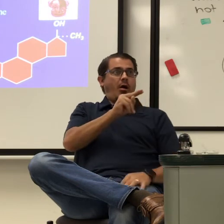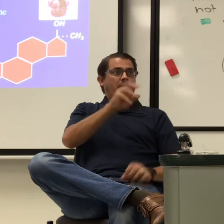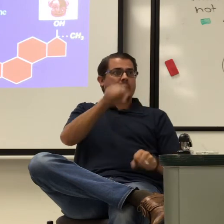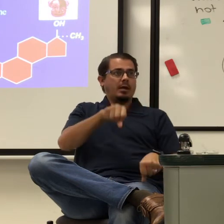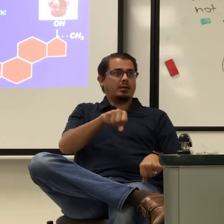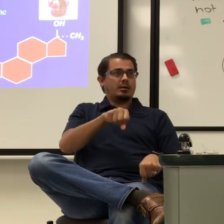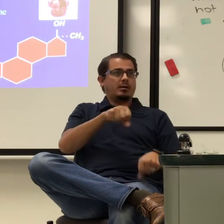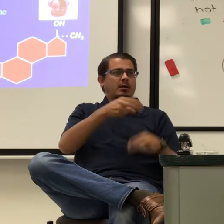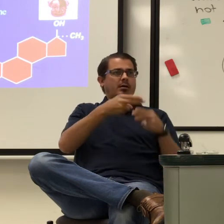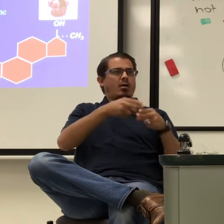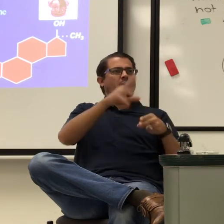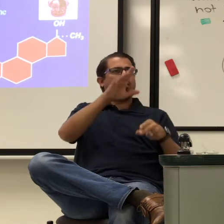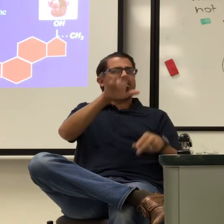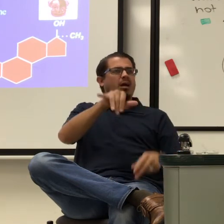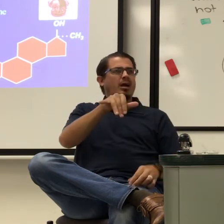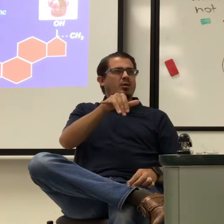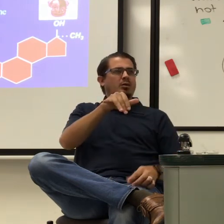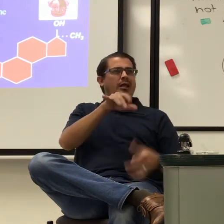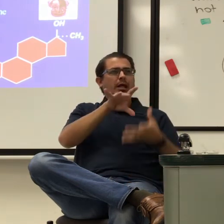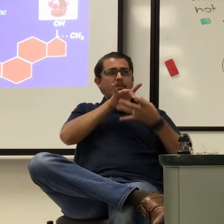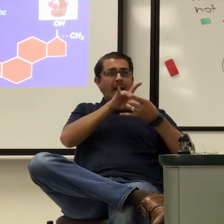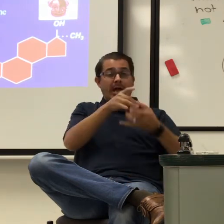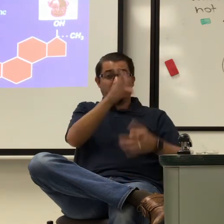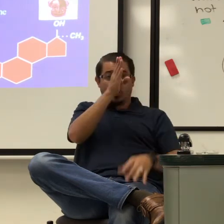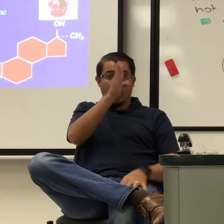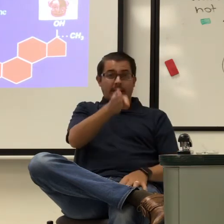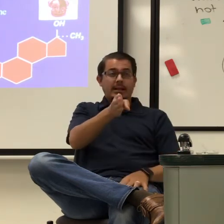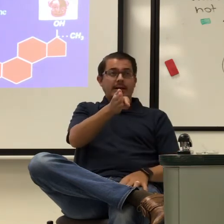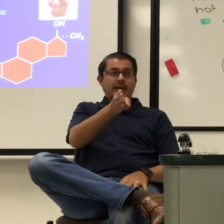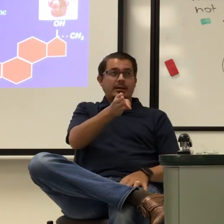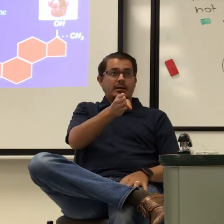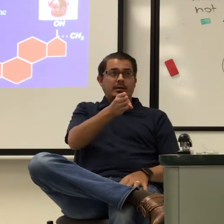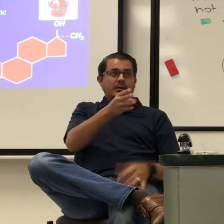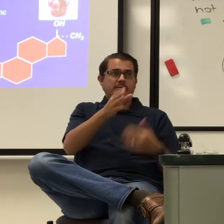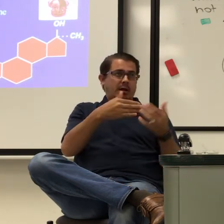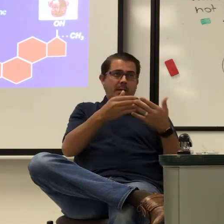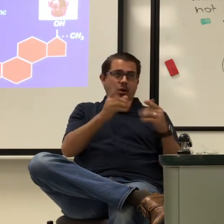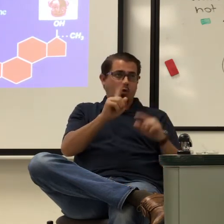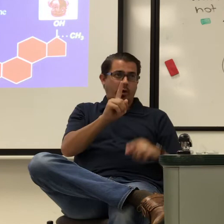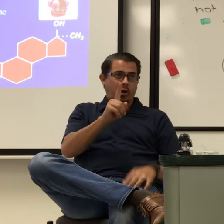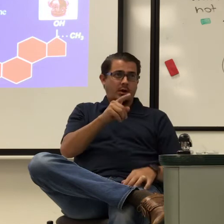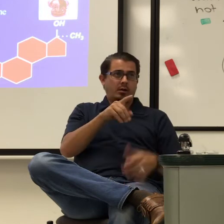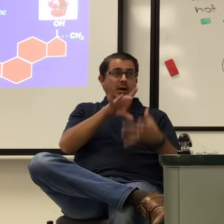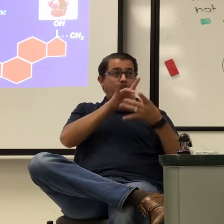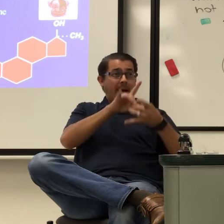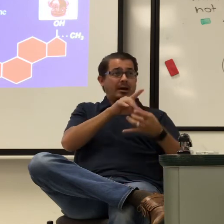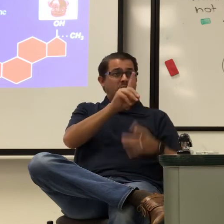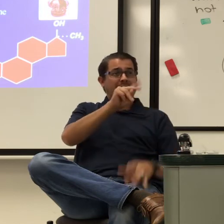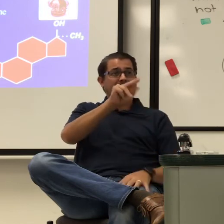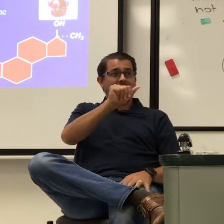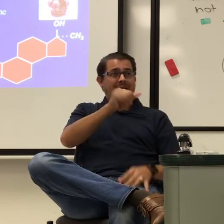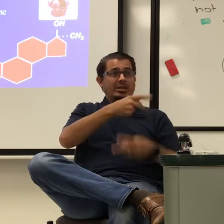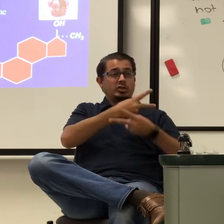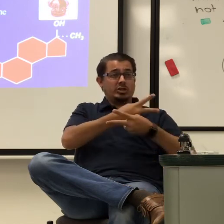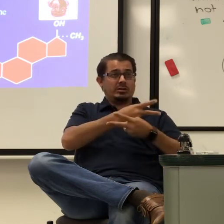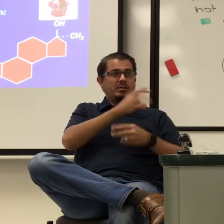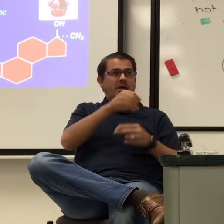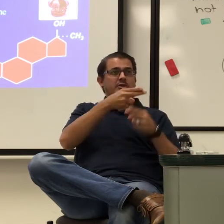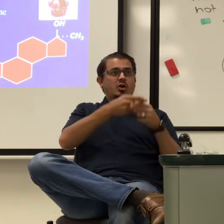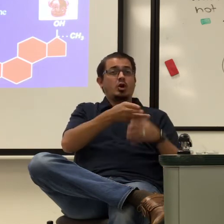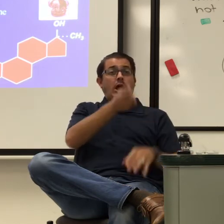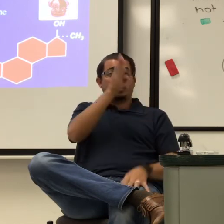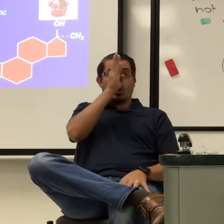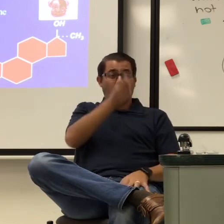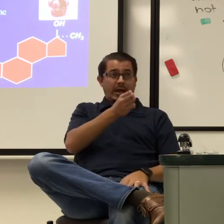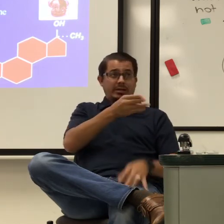mechanism where you kind of bind directly, whether here or here, to DNA, to genes. They call that direct